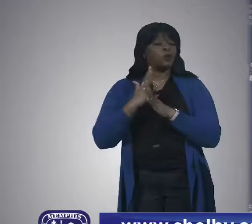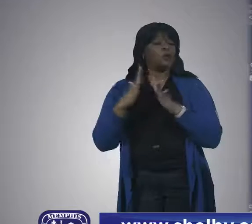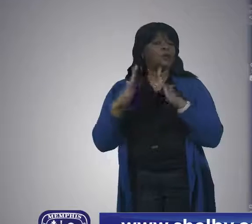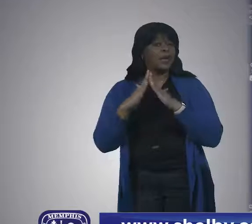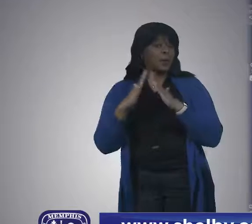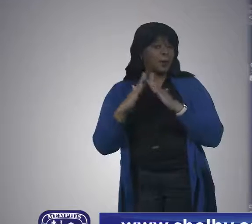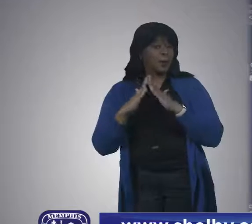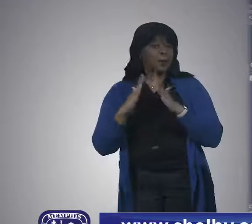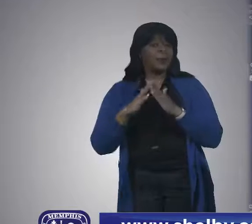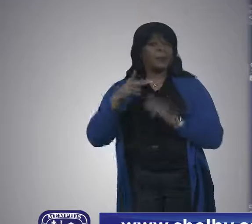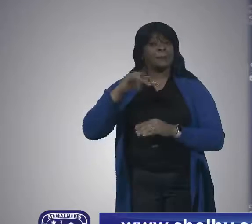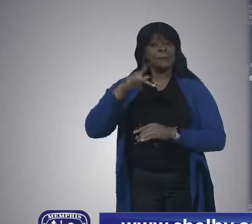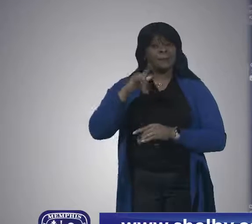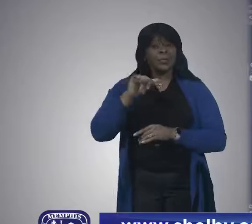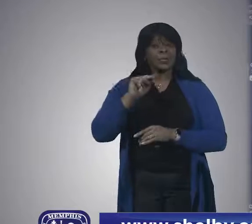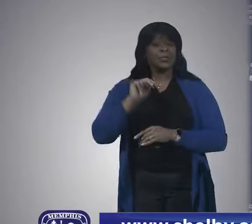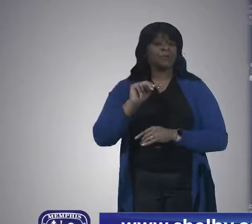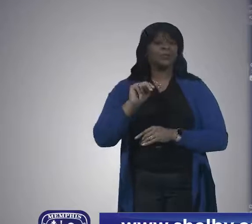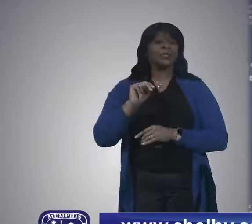Germantown, Pipkins,